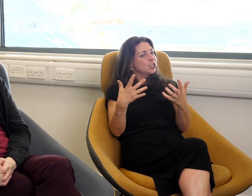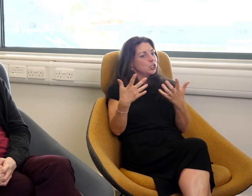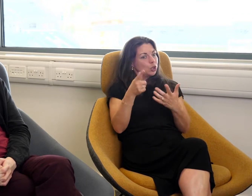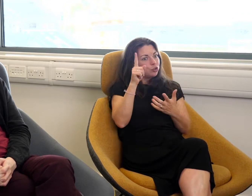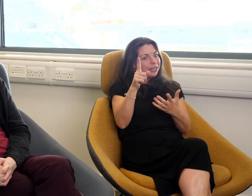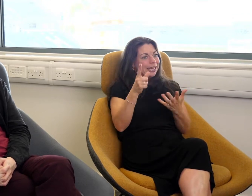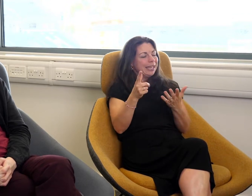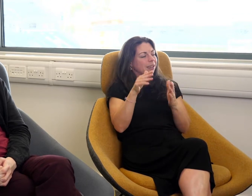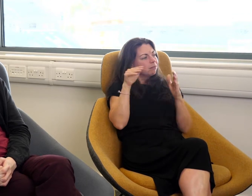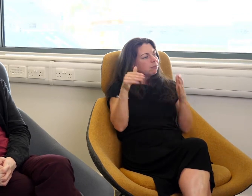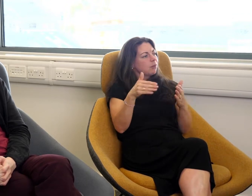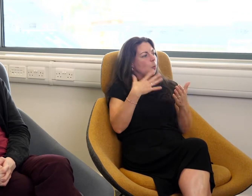like the way that she does that.